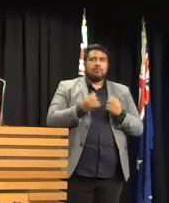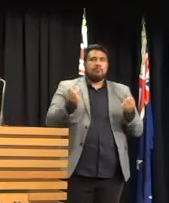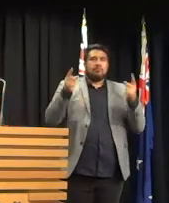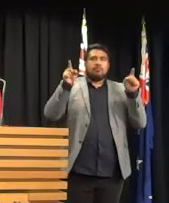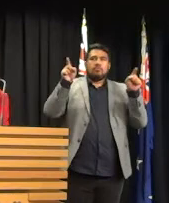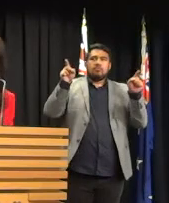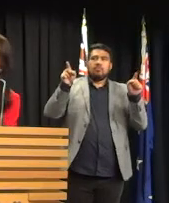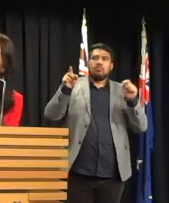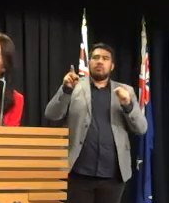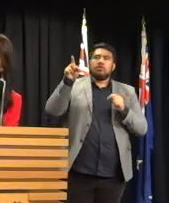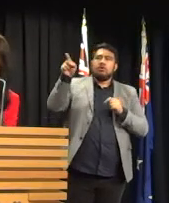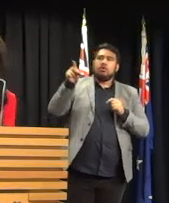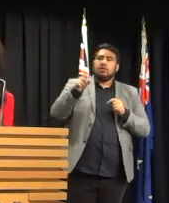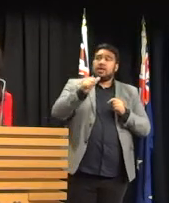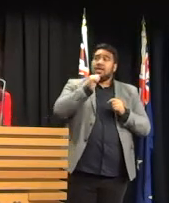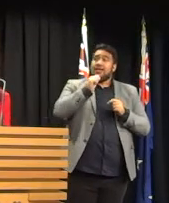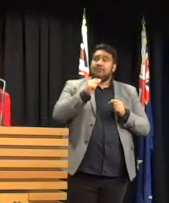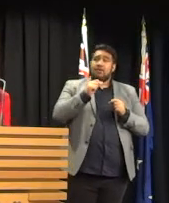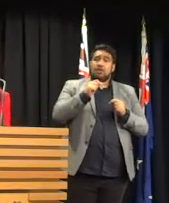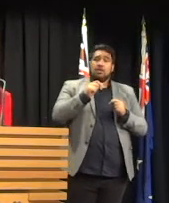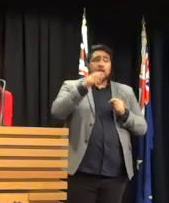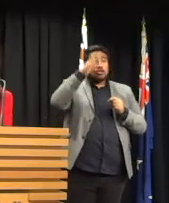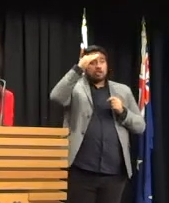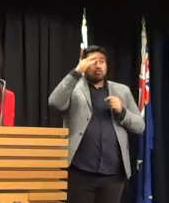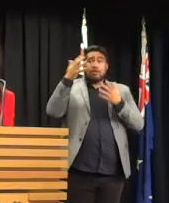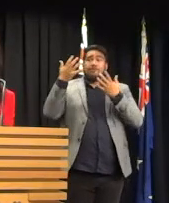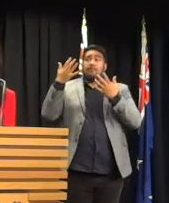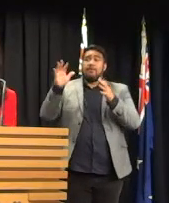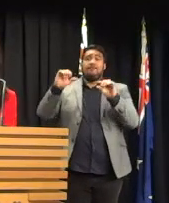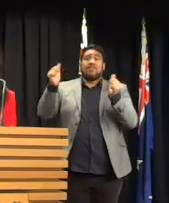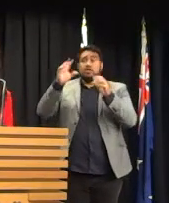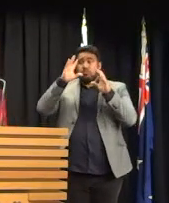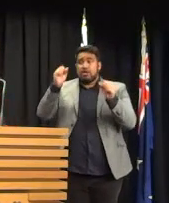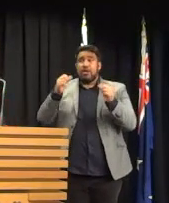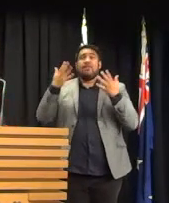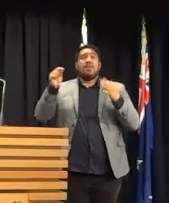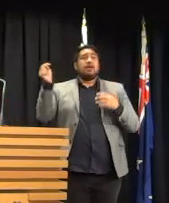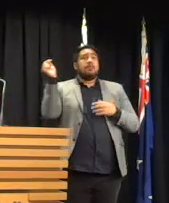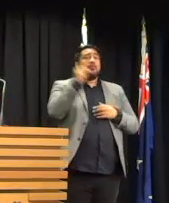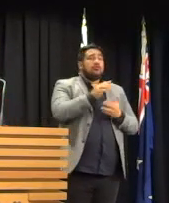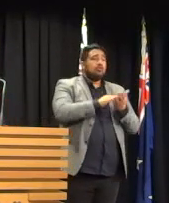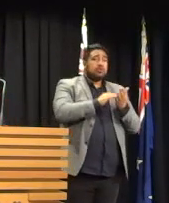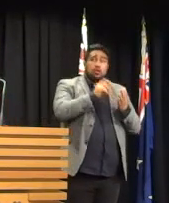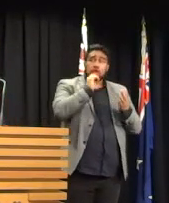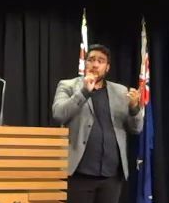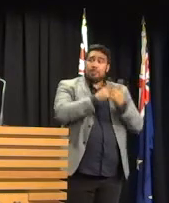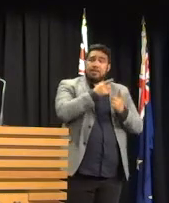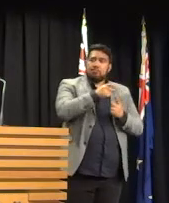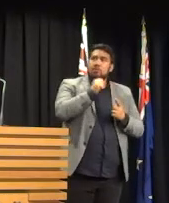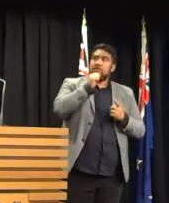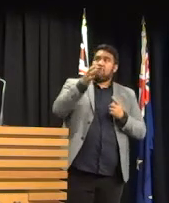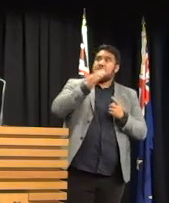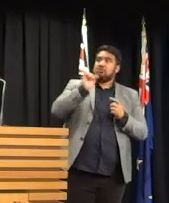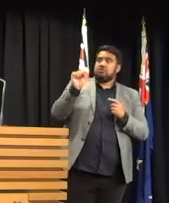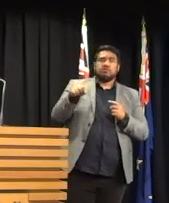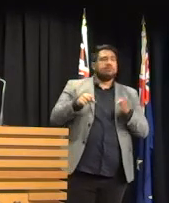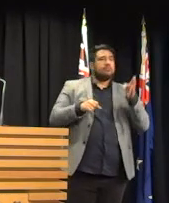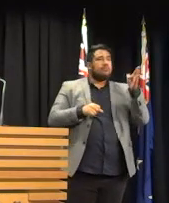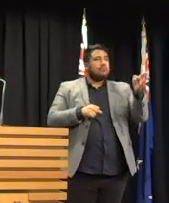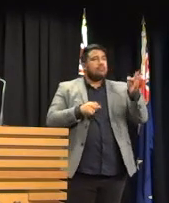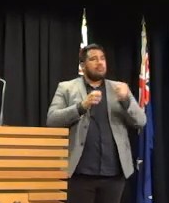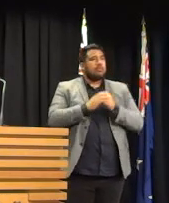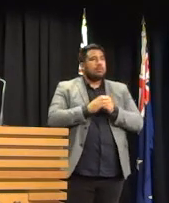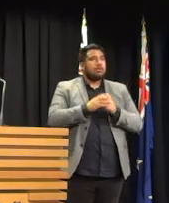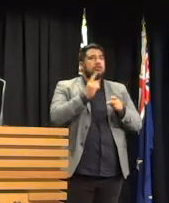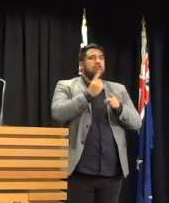again. Would I meet? Donald Trump be visited after his time was up? If he requested to meet with me. Just to follow up on the asylum boat, a Sri